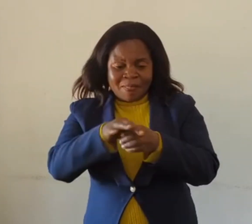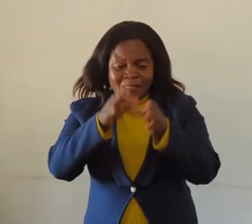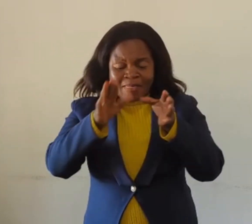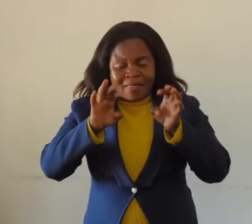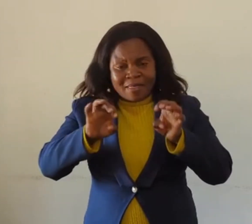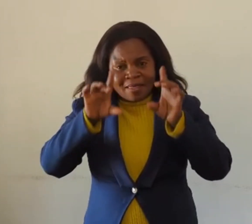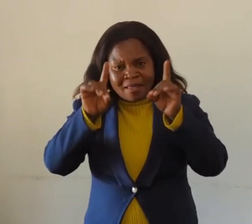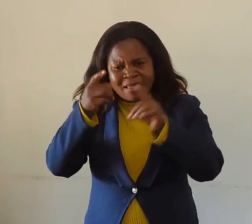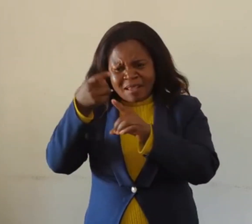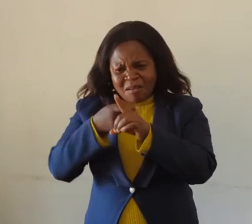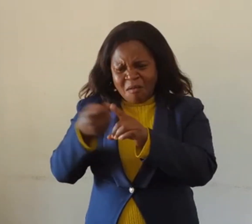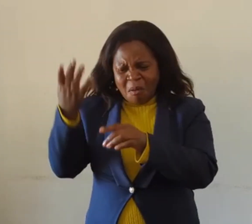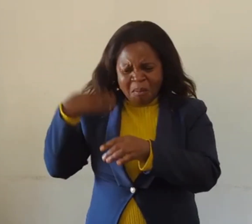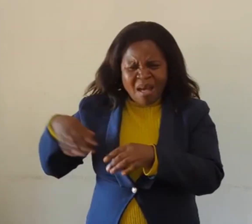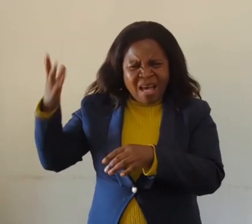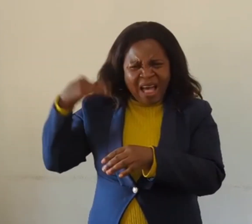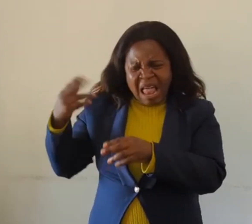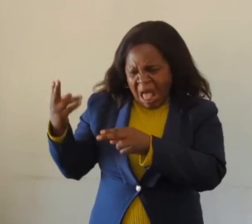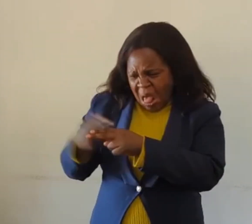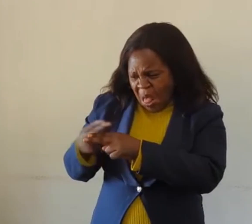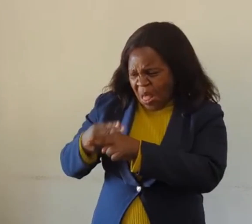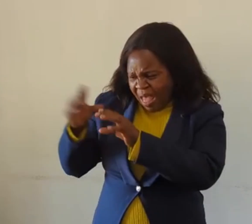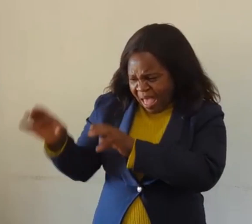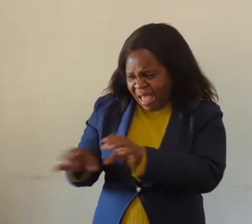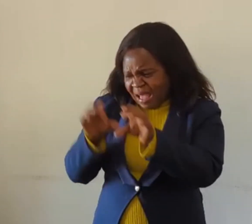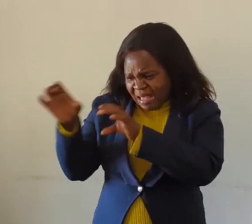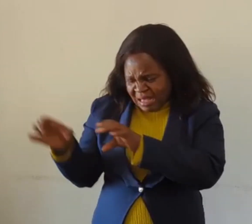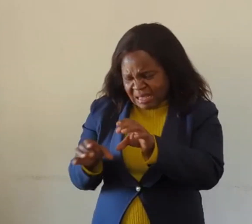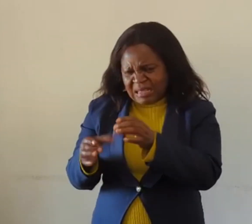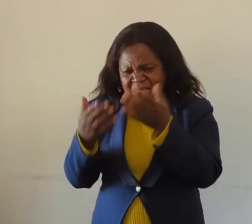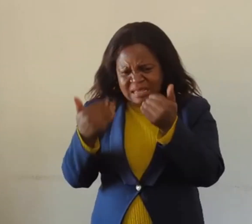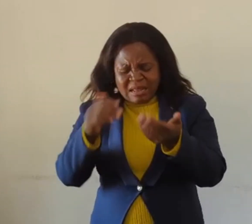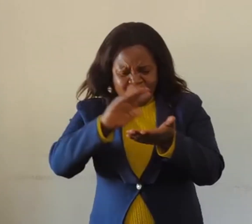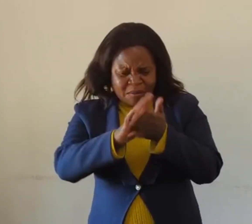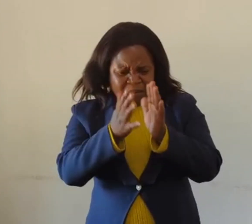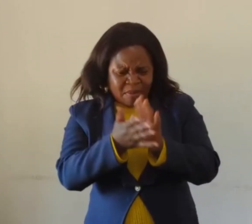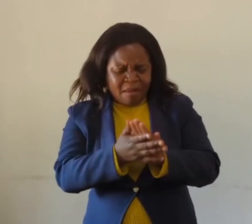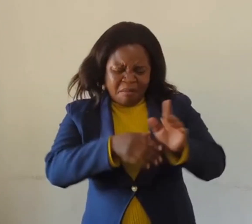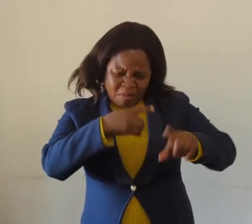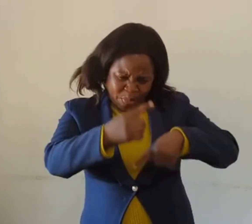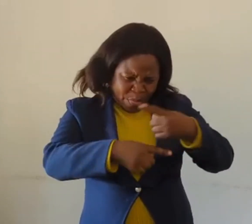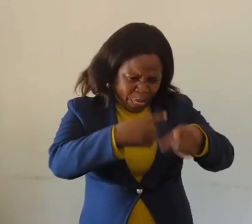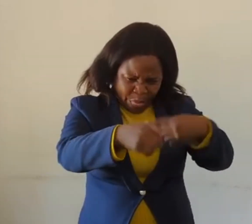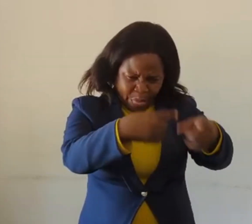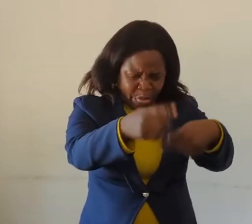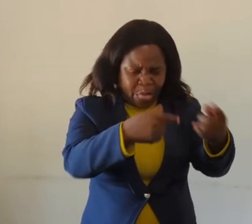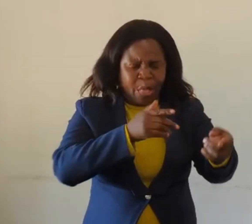a temporary election activity into an ongoing duty of the Commission.